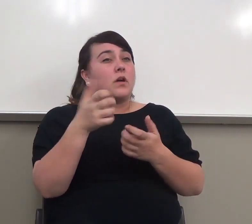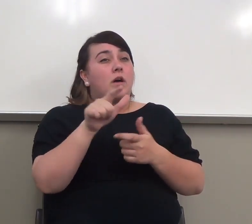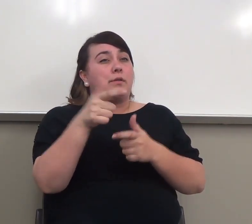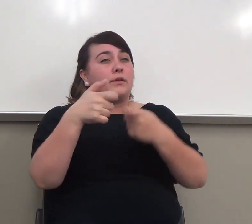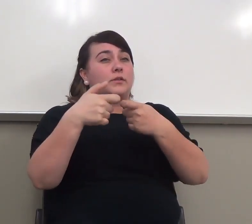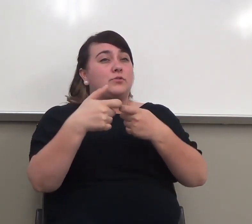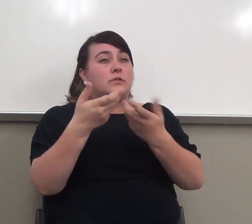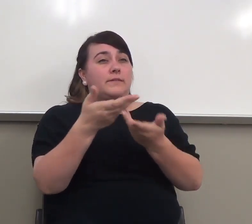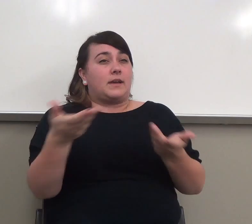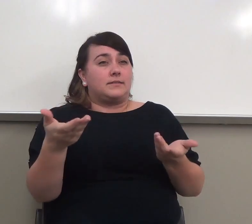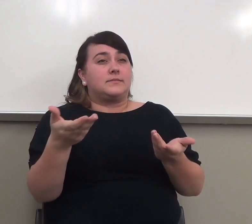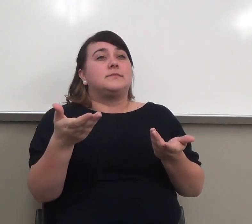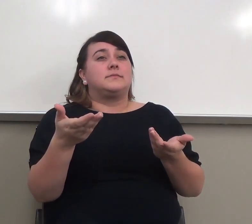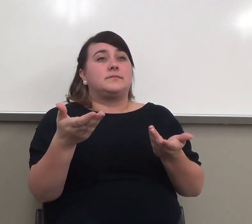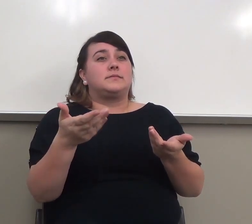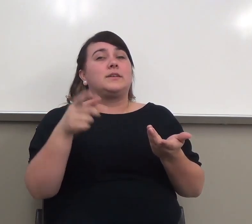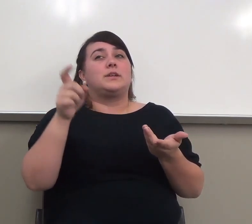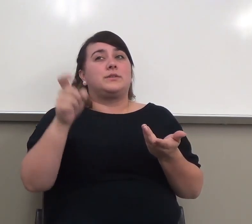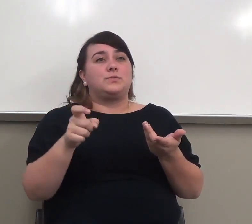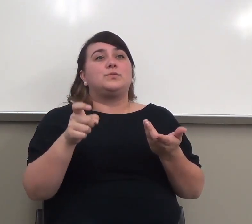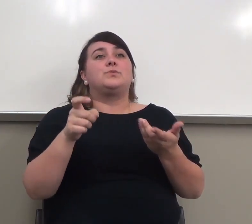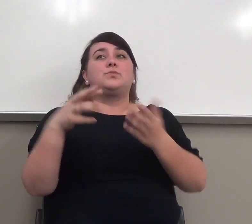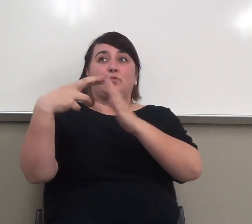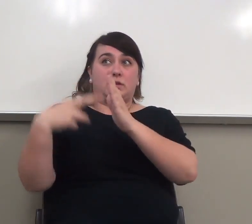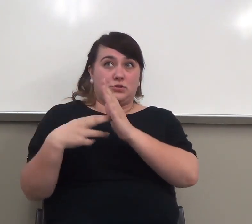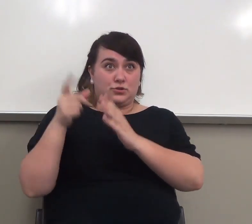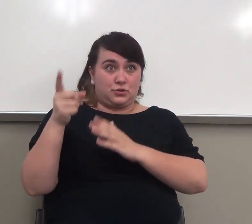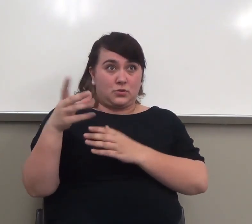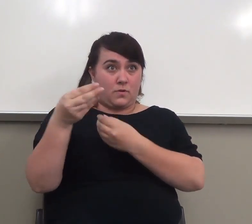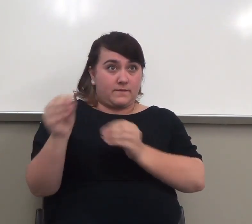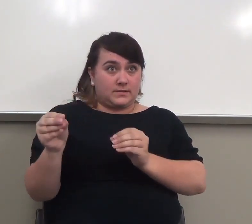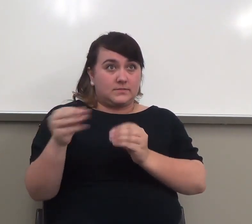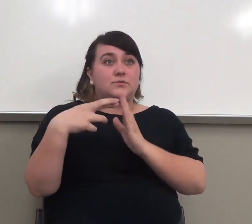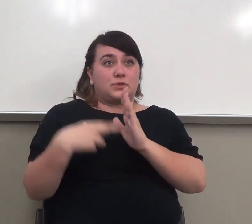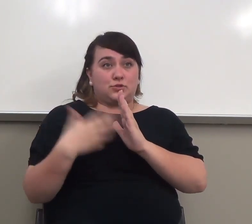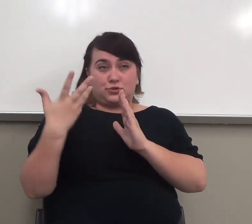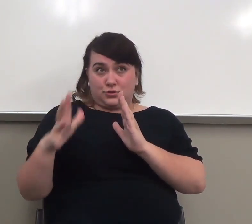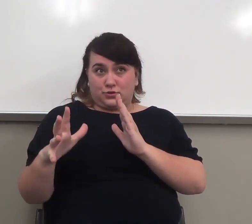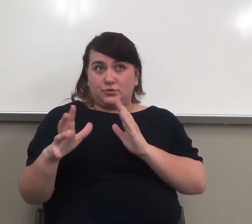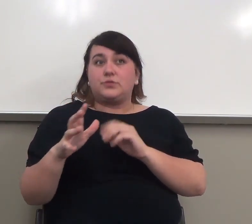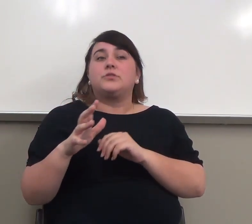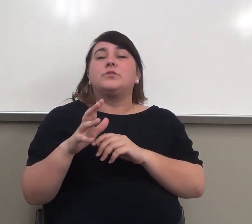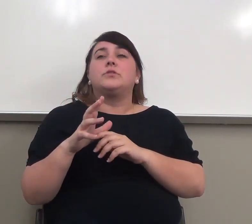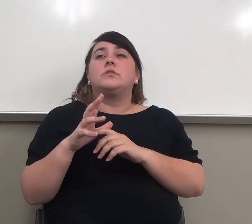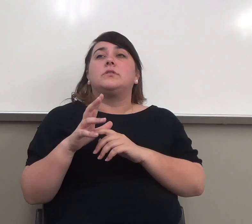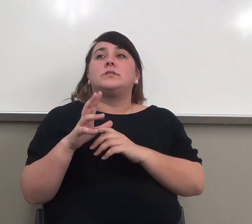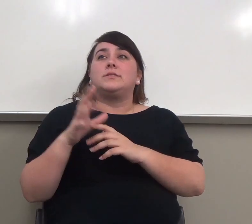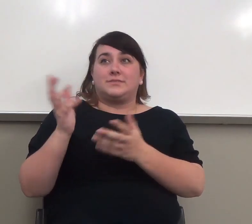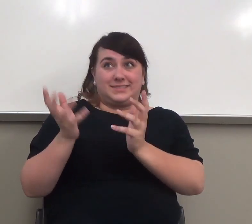been supportive services. And that's what it says here. If you wish to use other